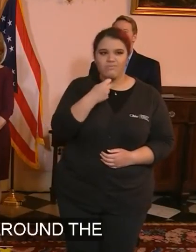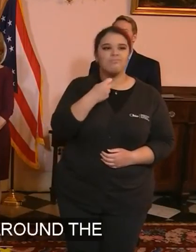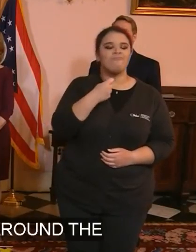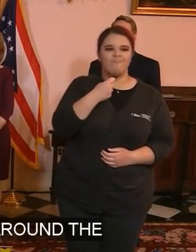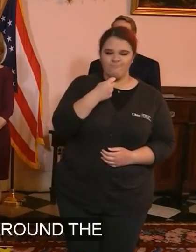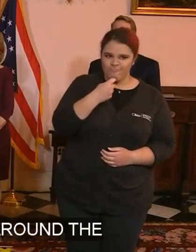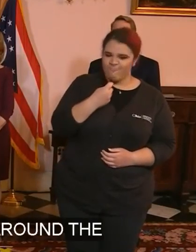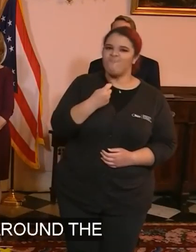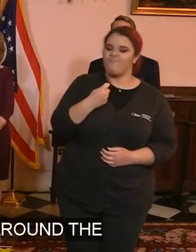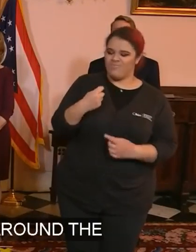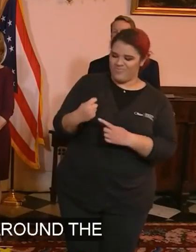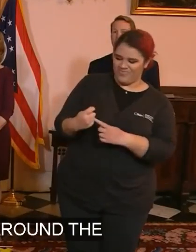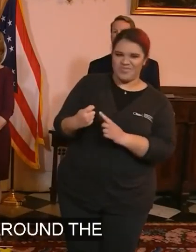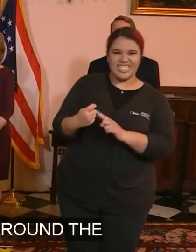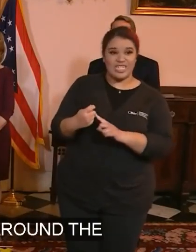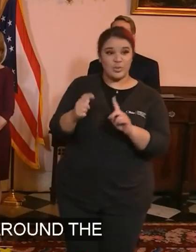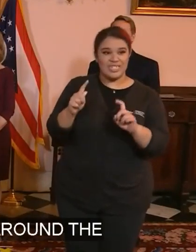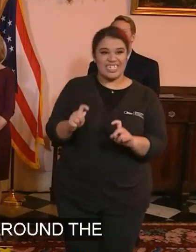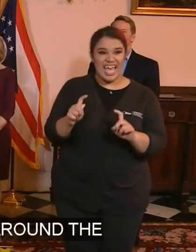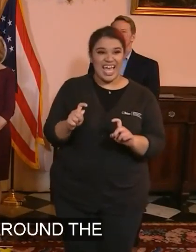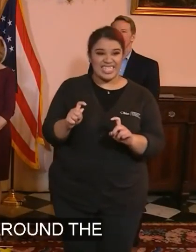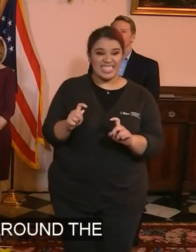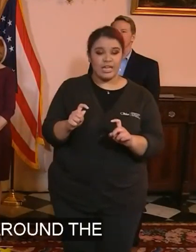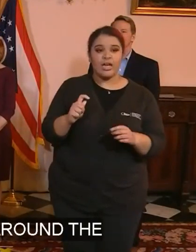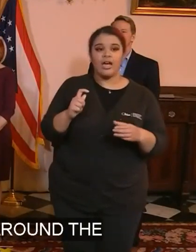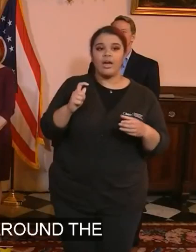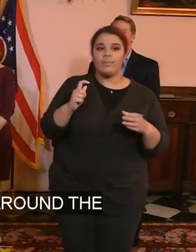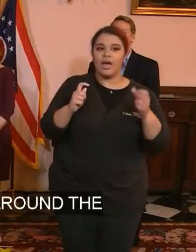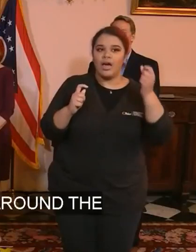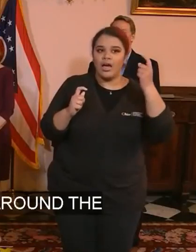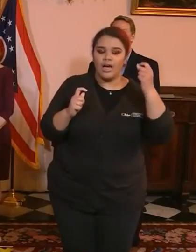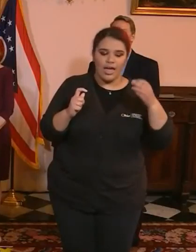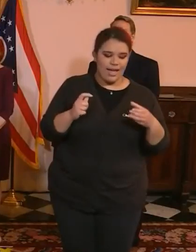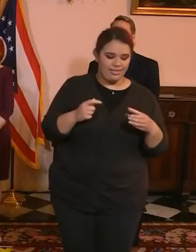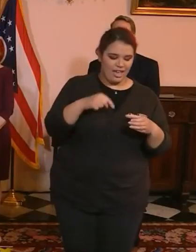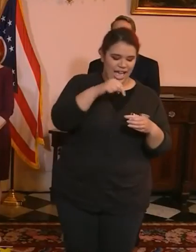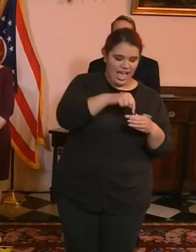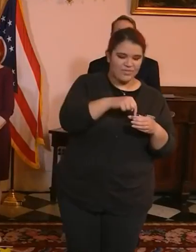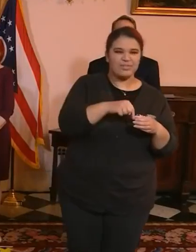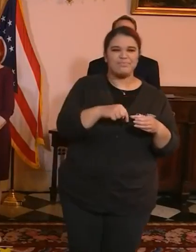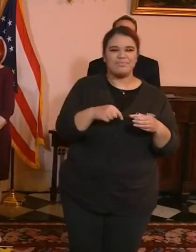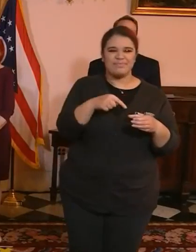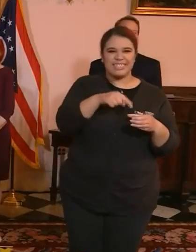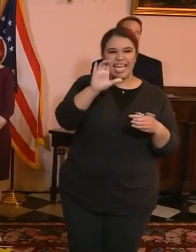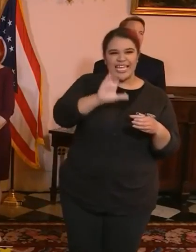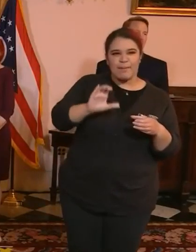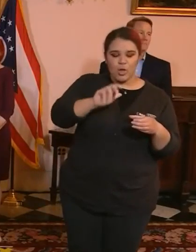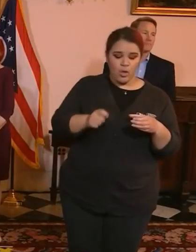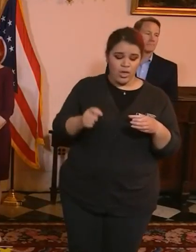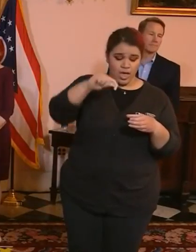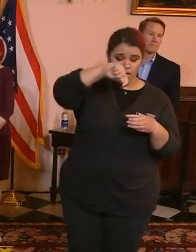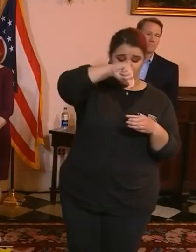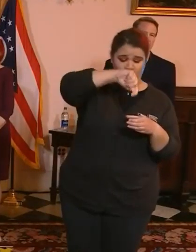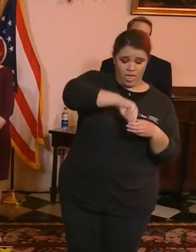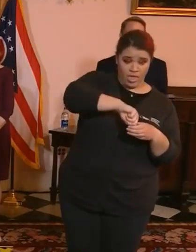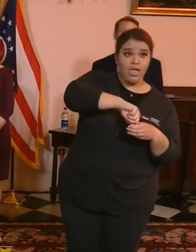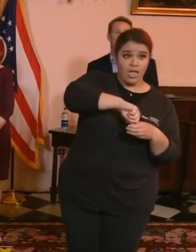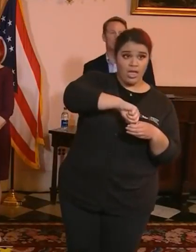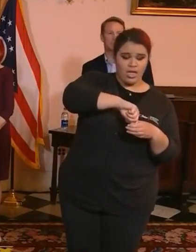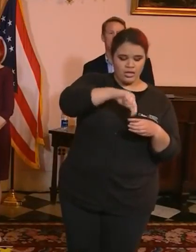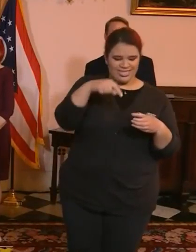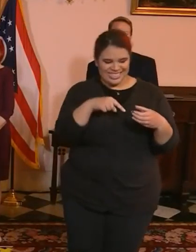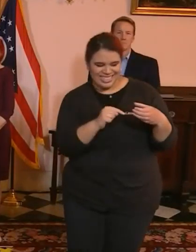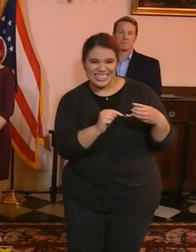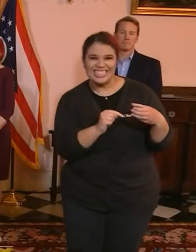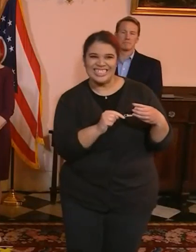the medium, the solution that swab is put into as the little kit that is then sent to the lab,